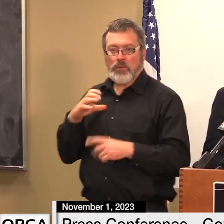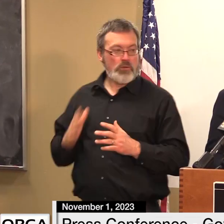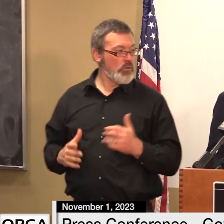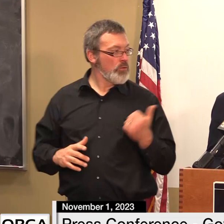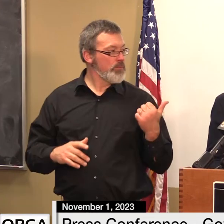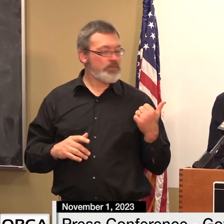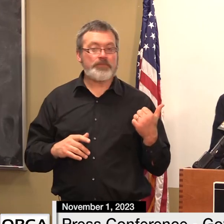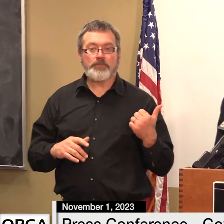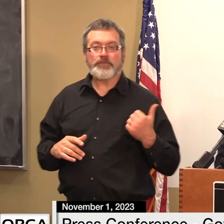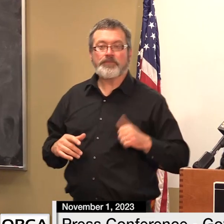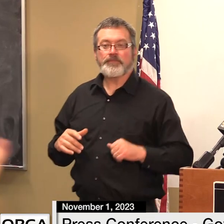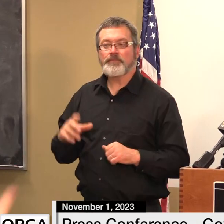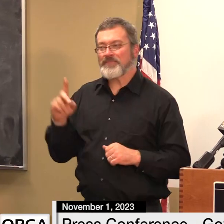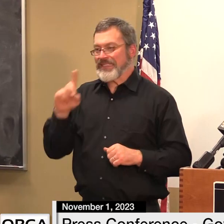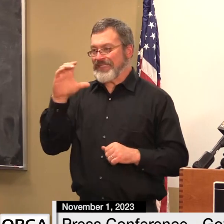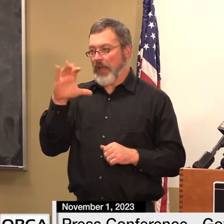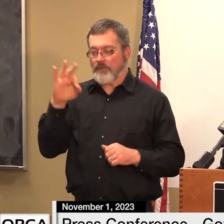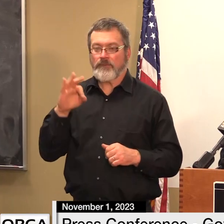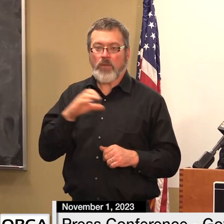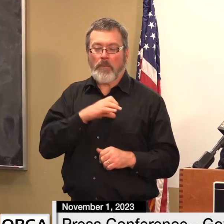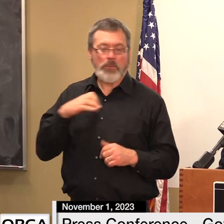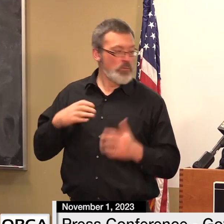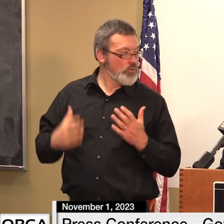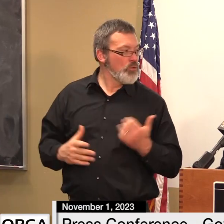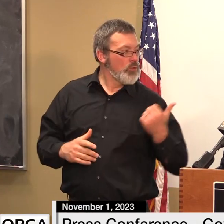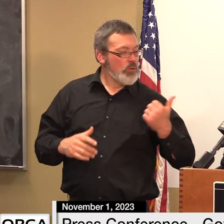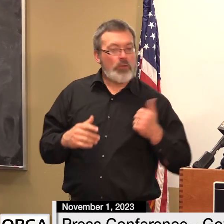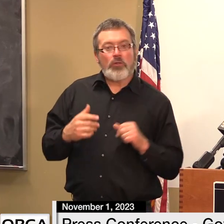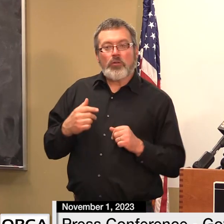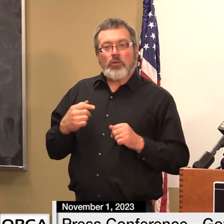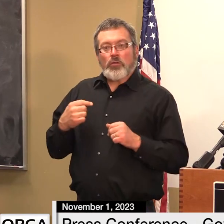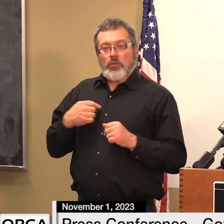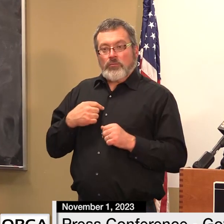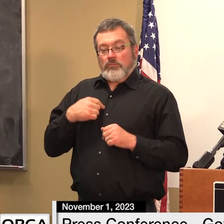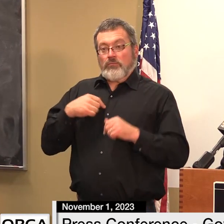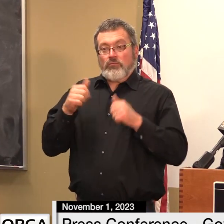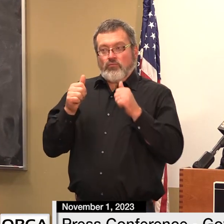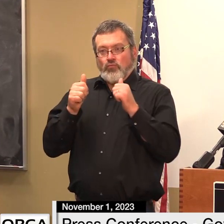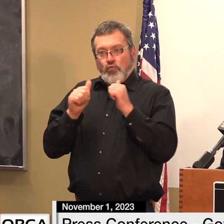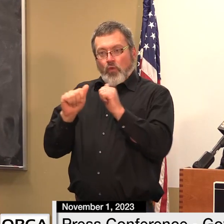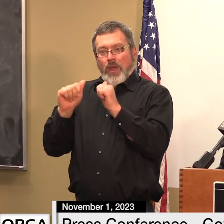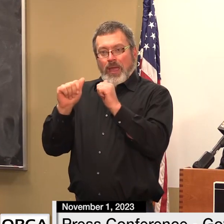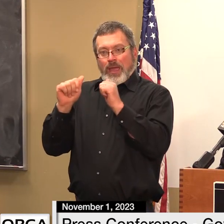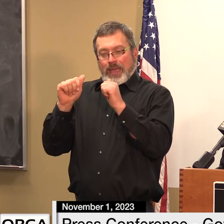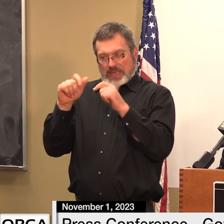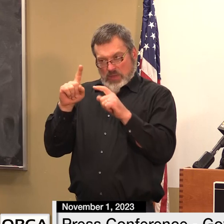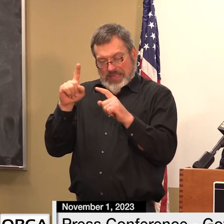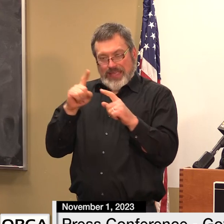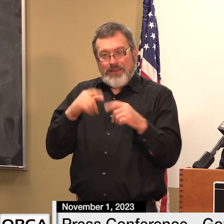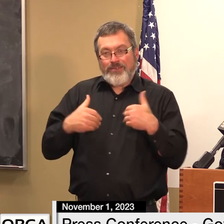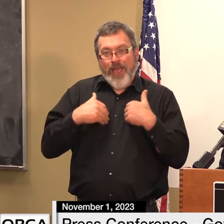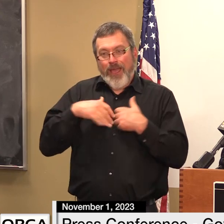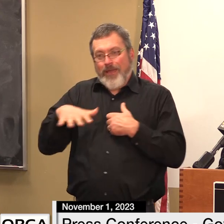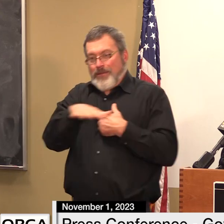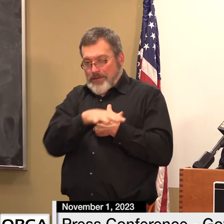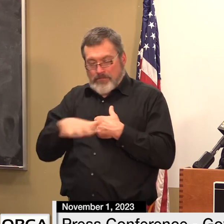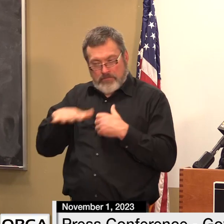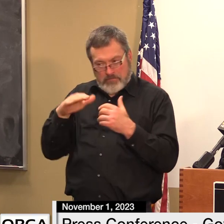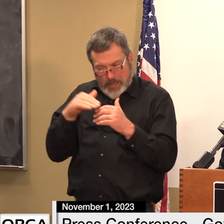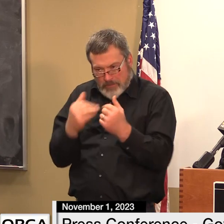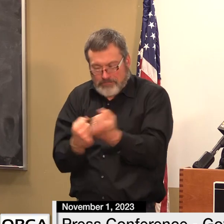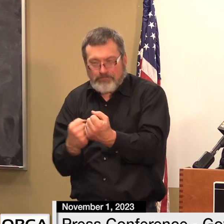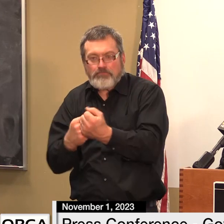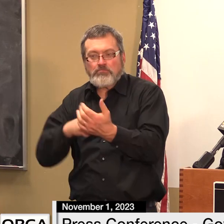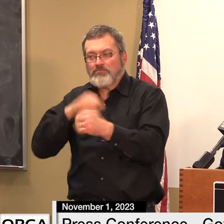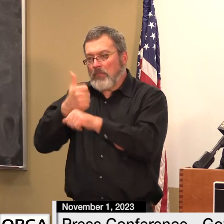Just to add on to what the governor said, we do try to place these youth in community-based programs, and we have done that with a